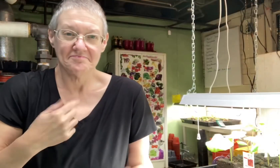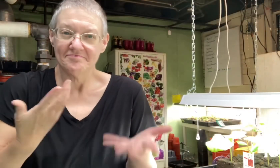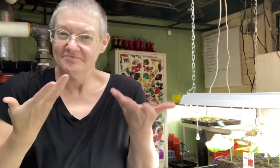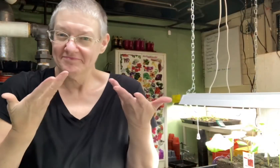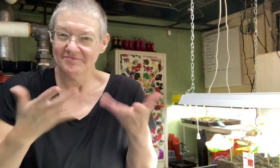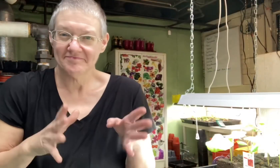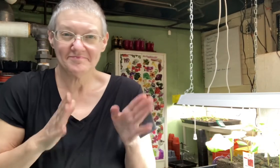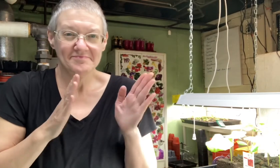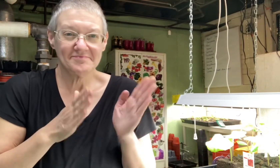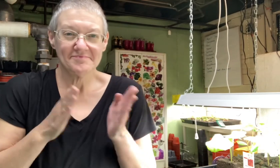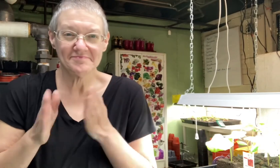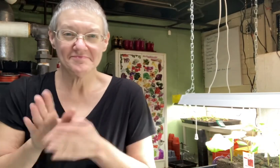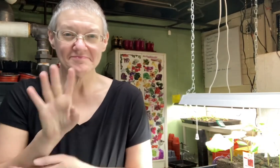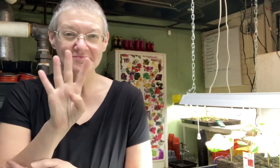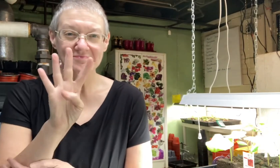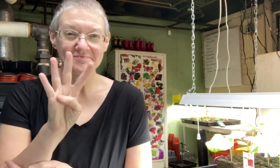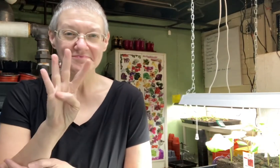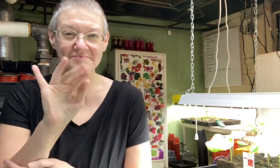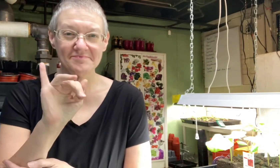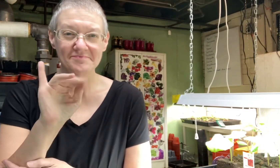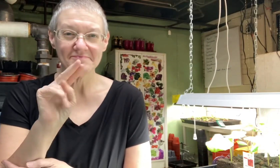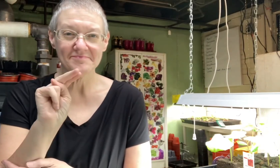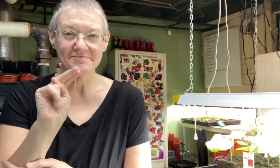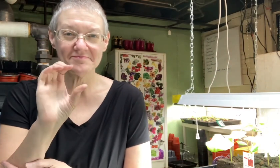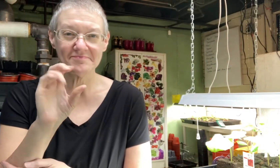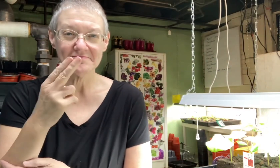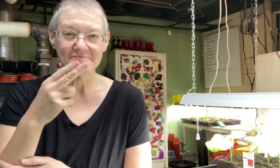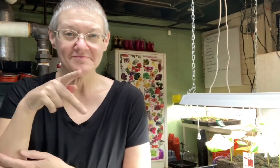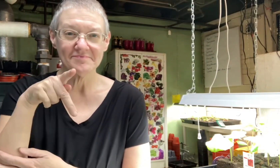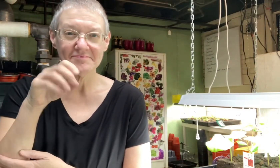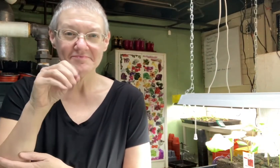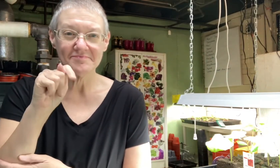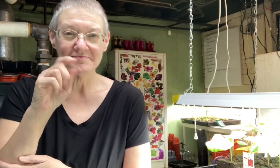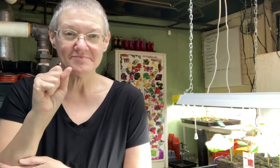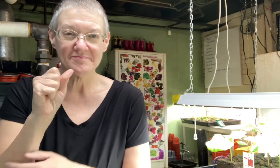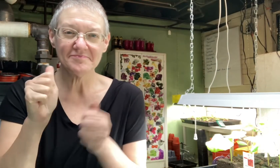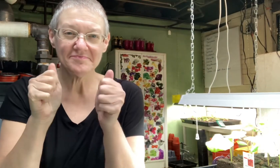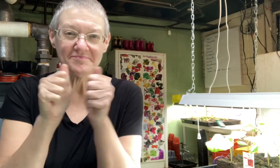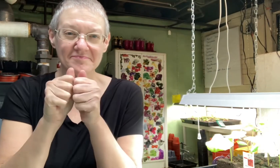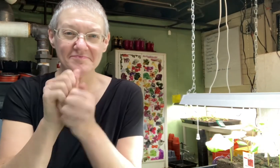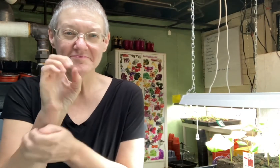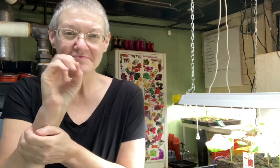Now I've already prepared my 4-inch pots with soil.